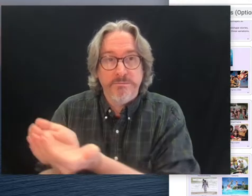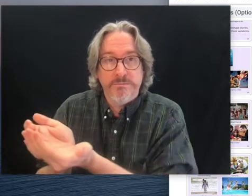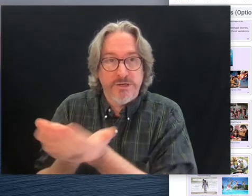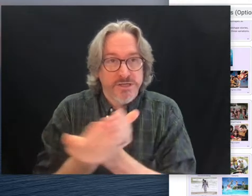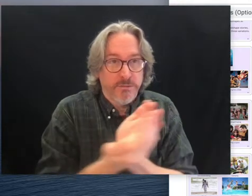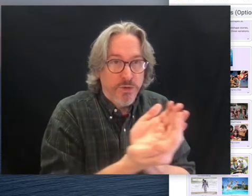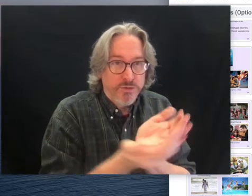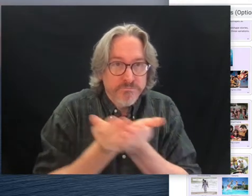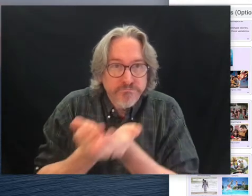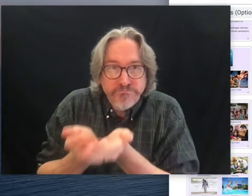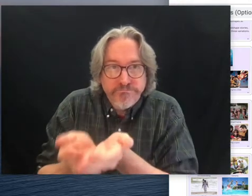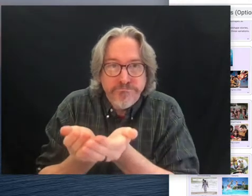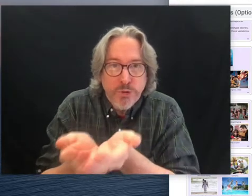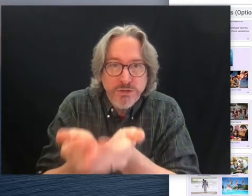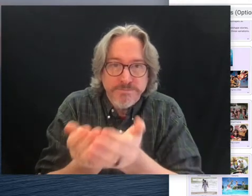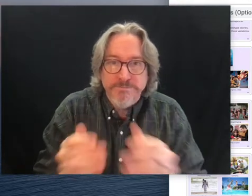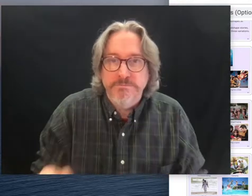boating, here's a little boat.